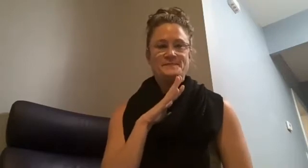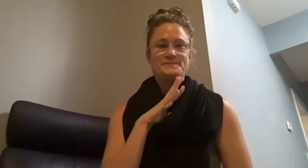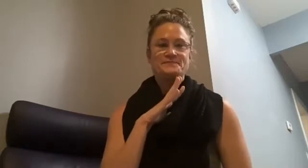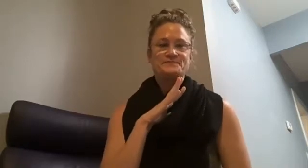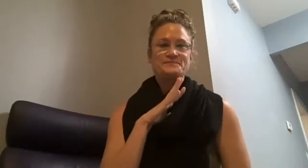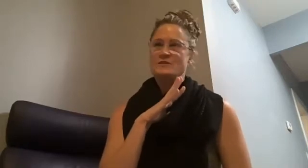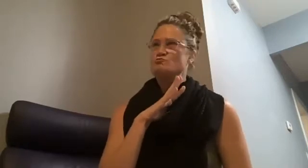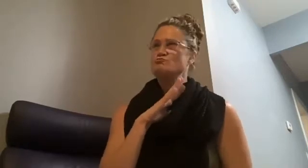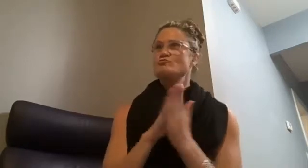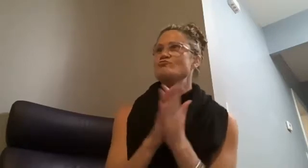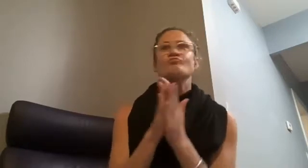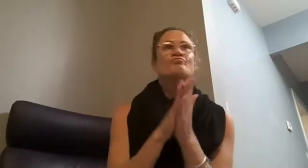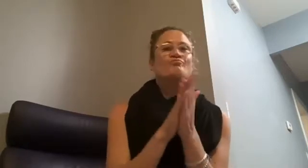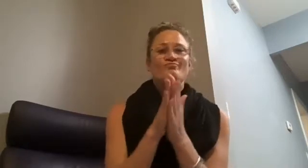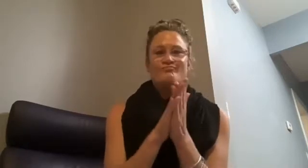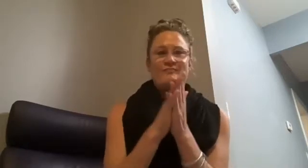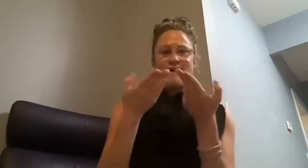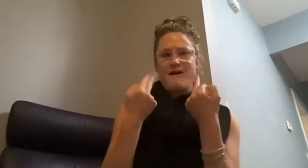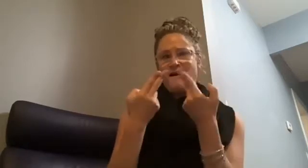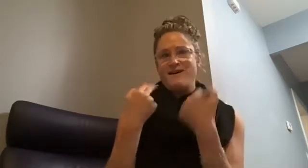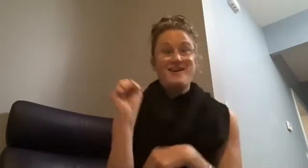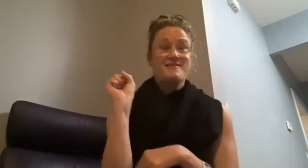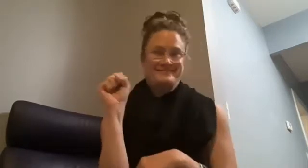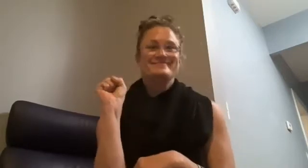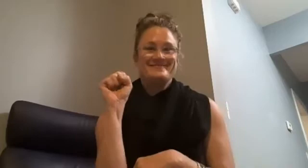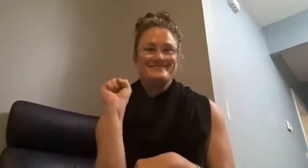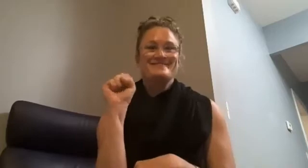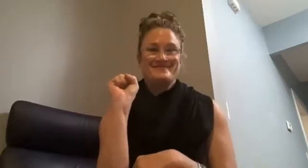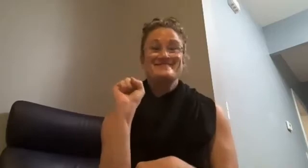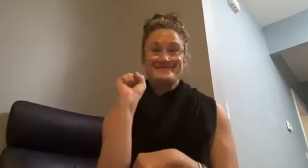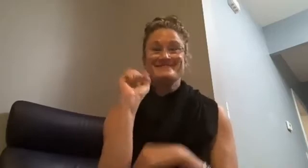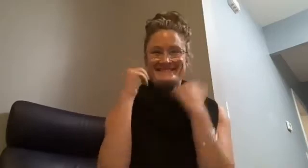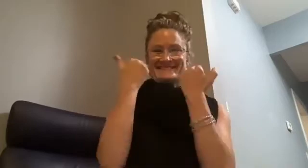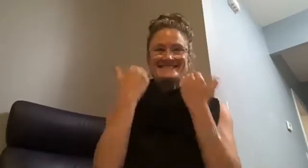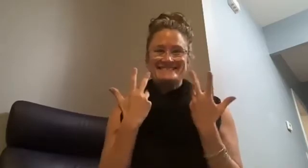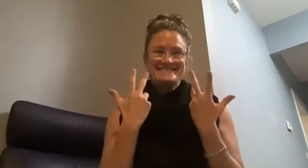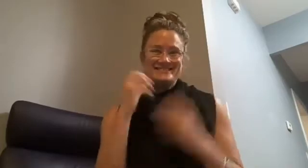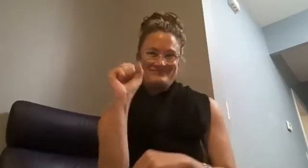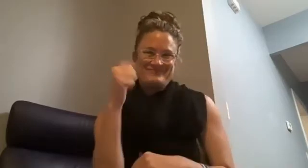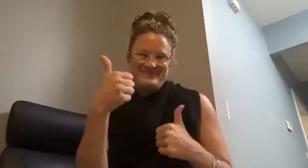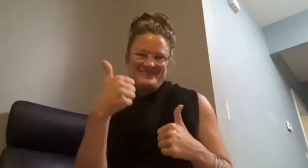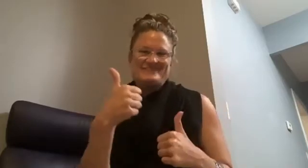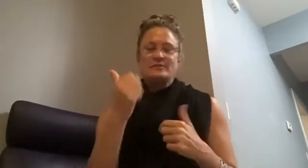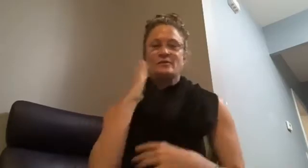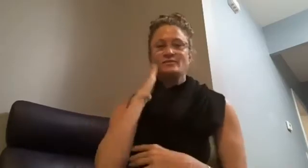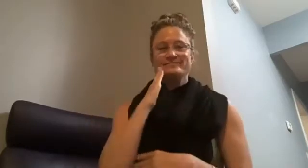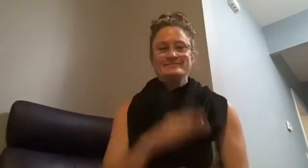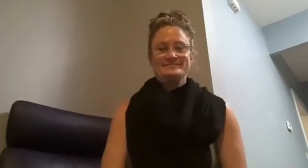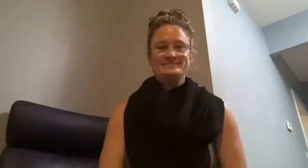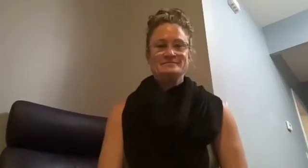it, like just laughing and nodding and smiling the whole time and just kind of giving me life throughout the talk. And they had this thing at the end where